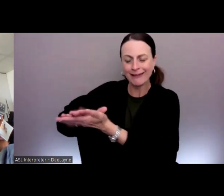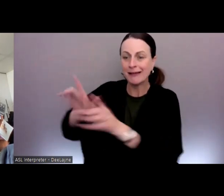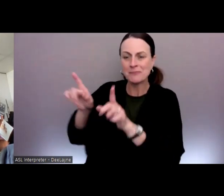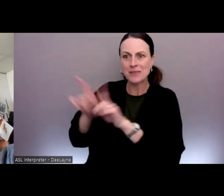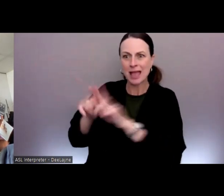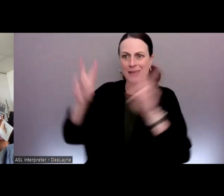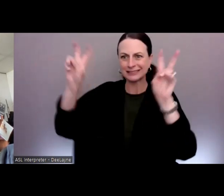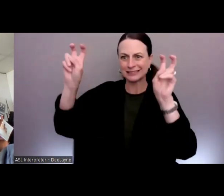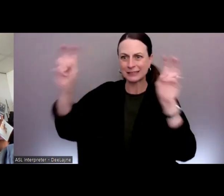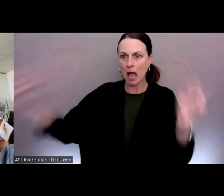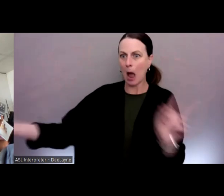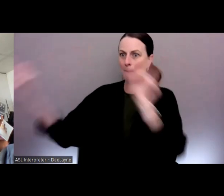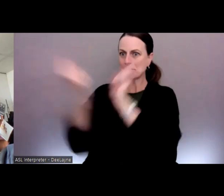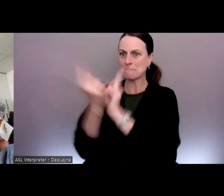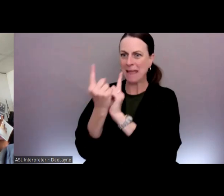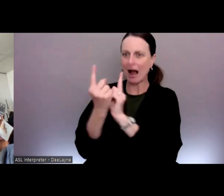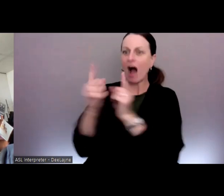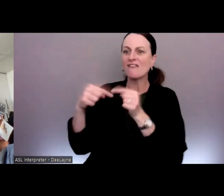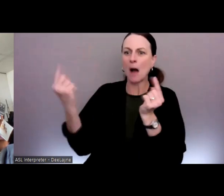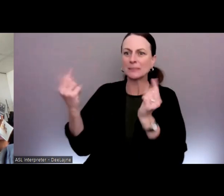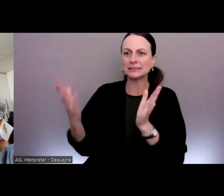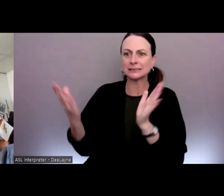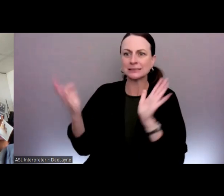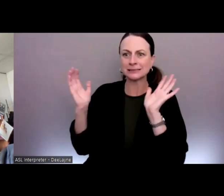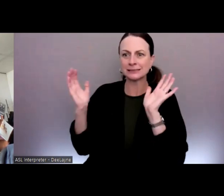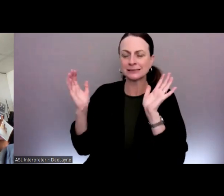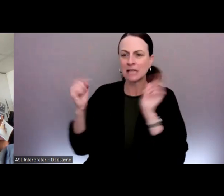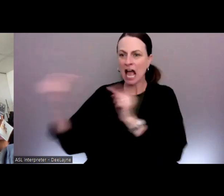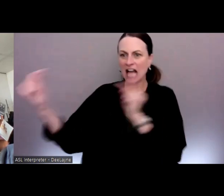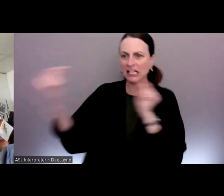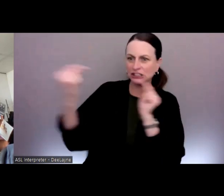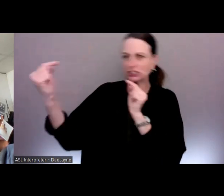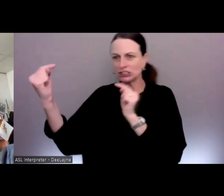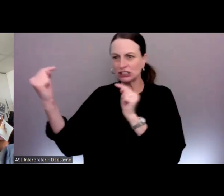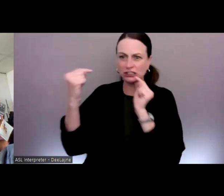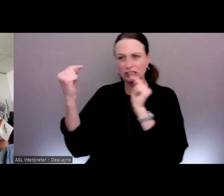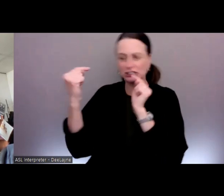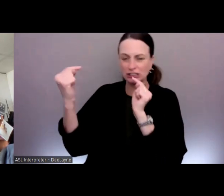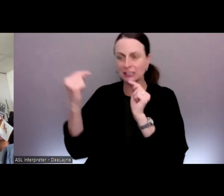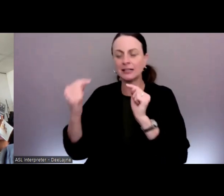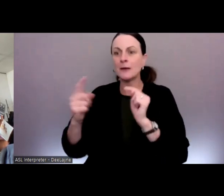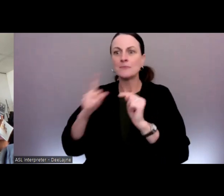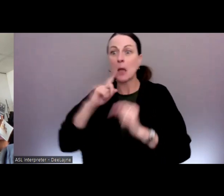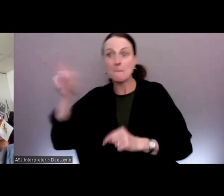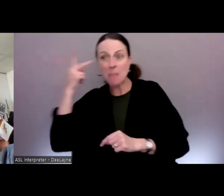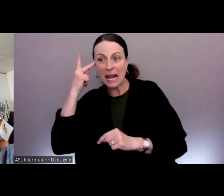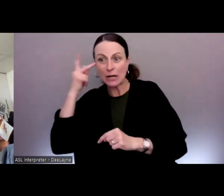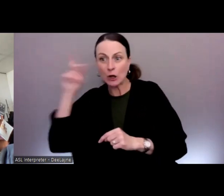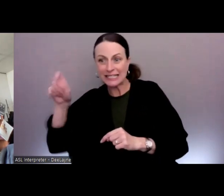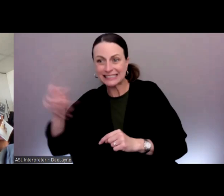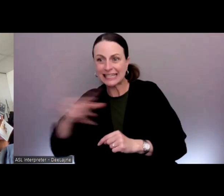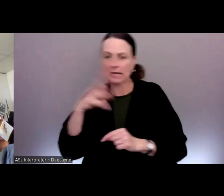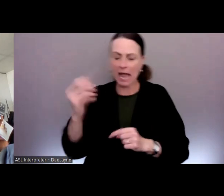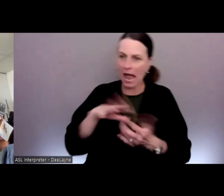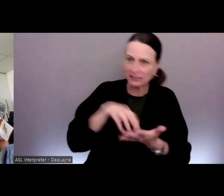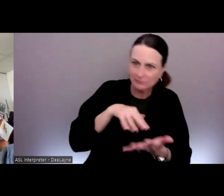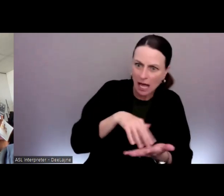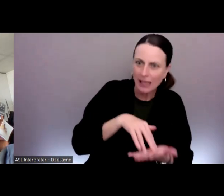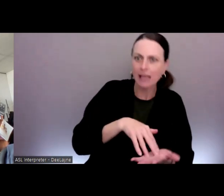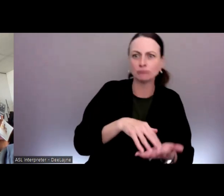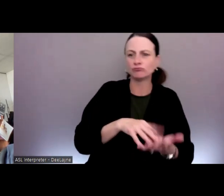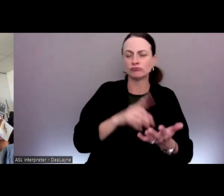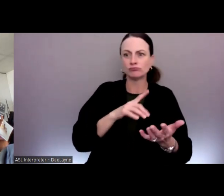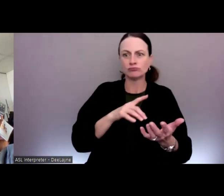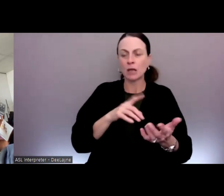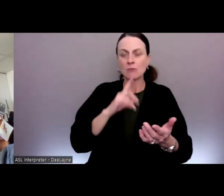of opposites, a tension between epistemological urgency and political necessity that we shouldn't seek to